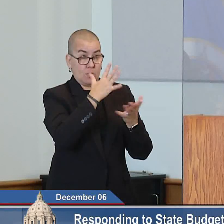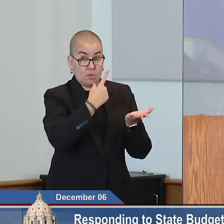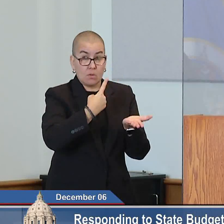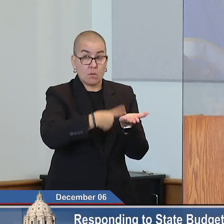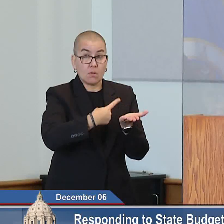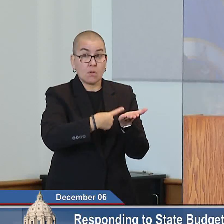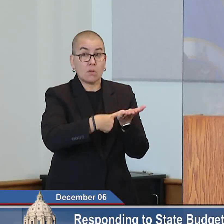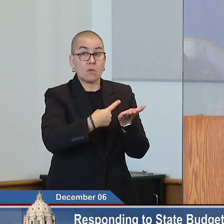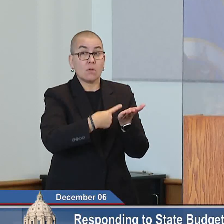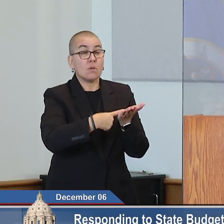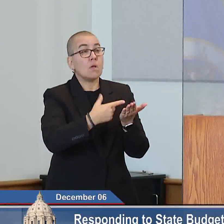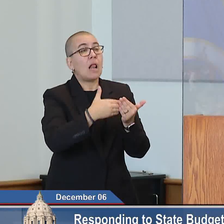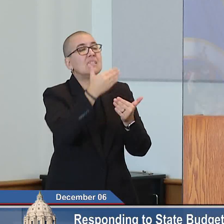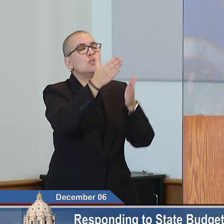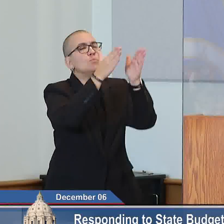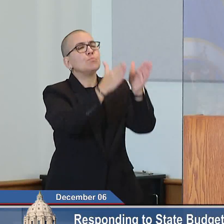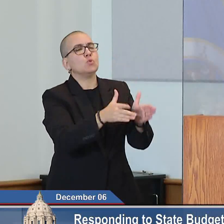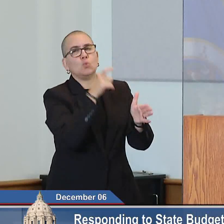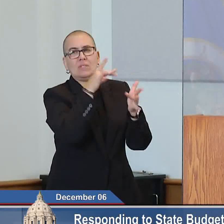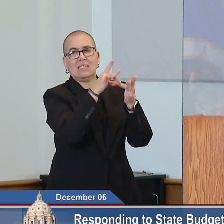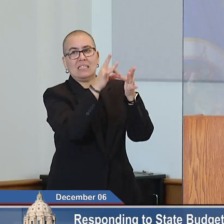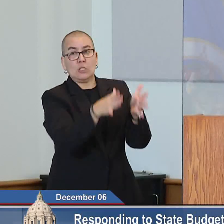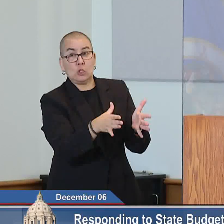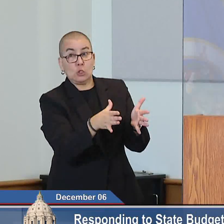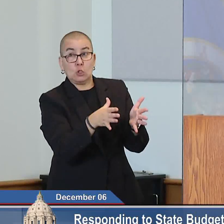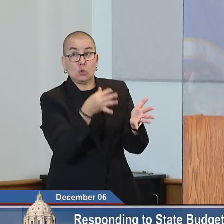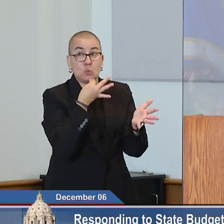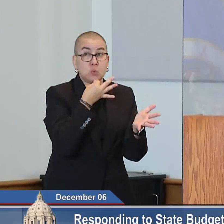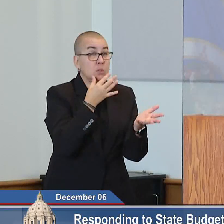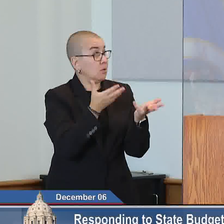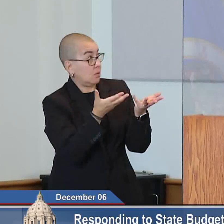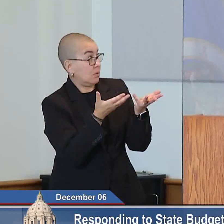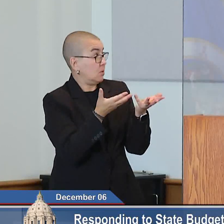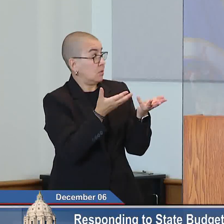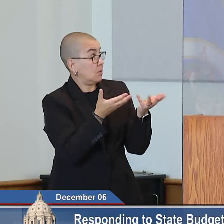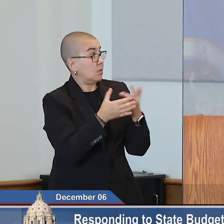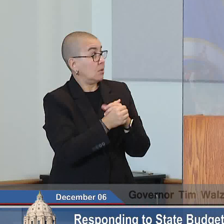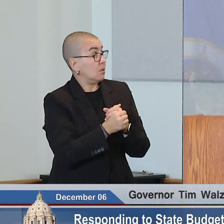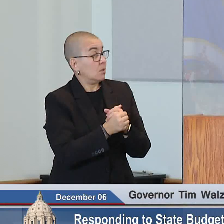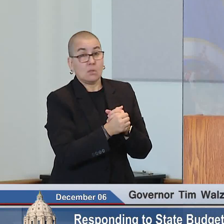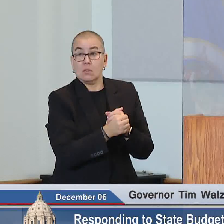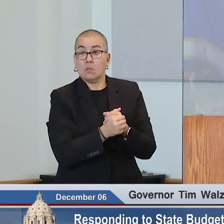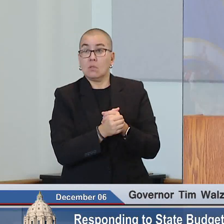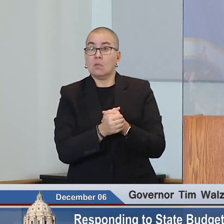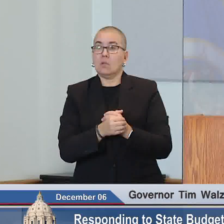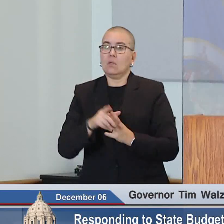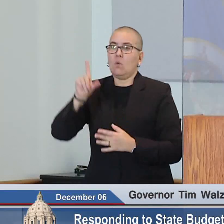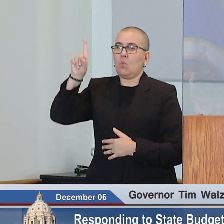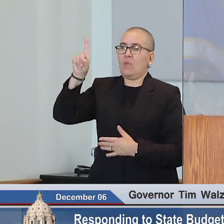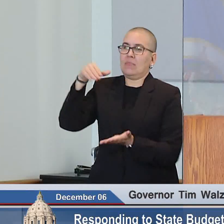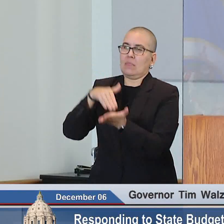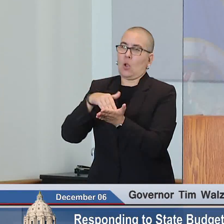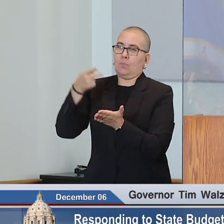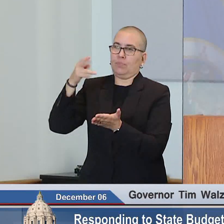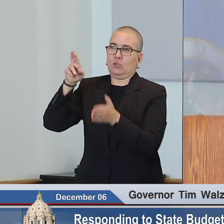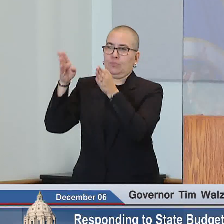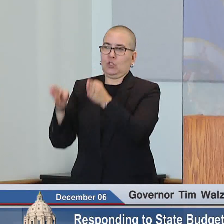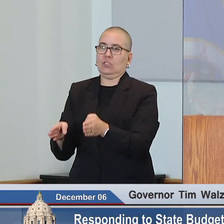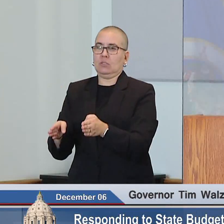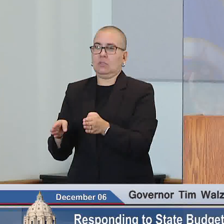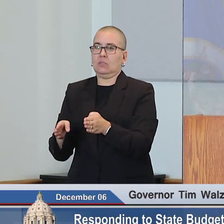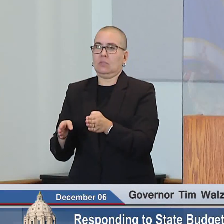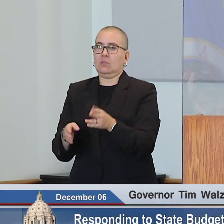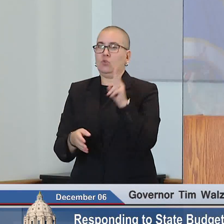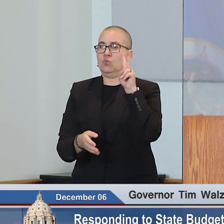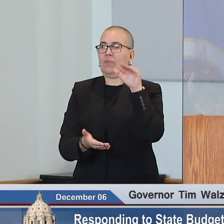perhaps front-loading that? We have a little bit. We proposed $1,000 per person, $2,000 per family. I was open to that. I think